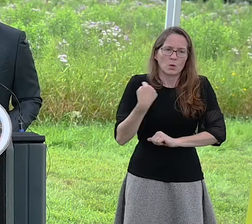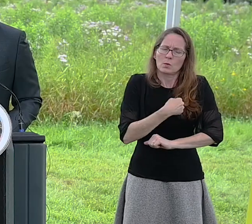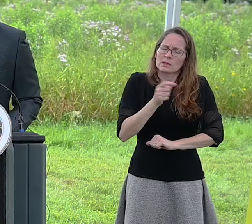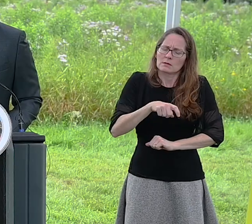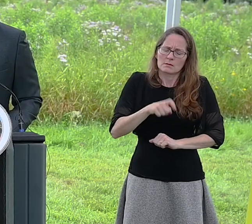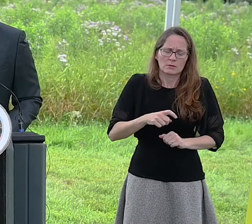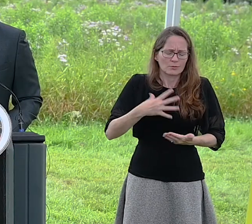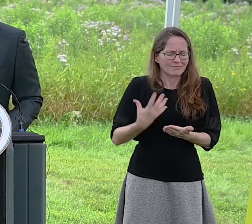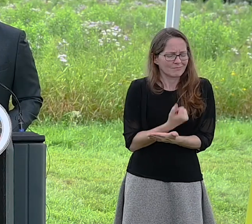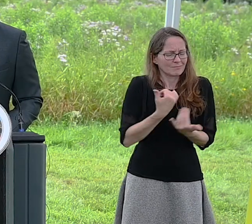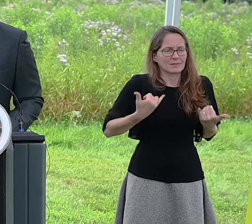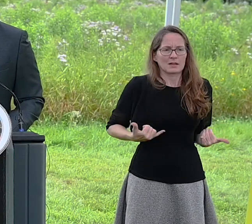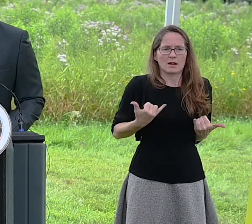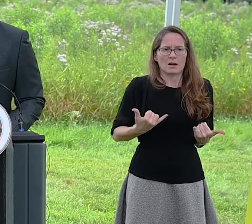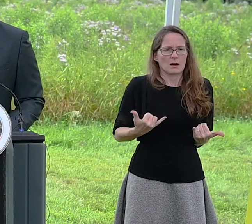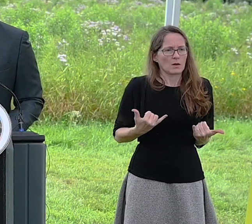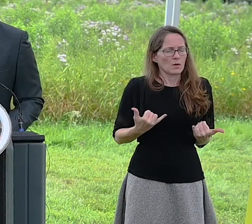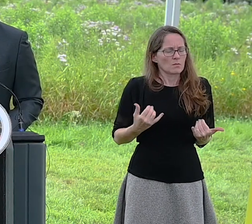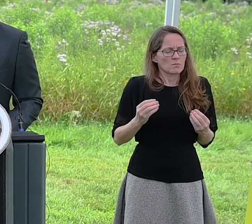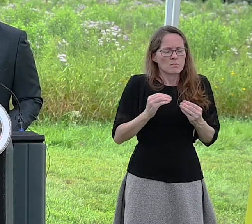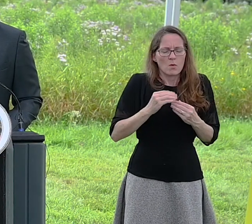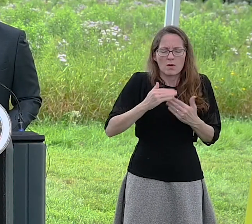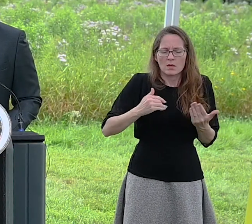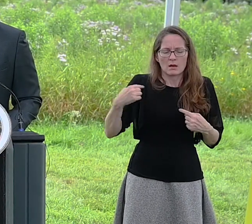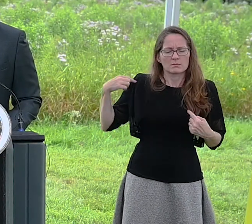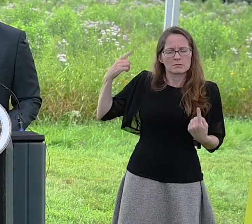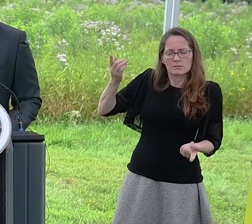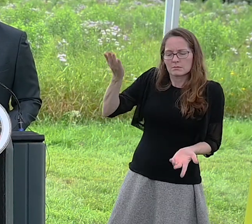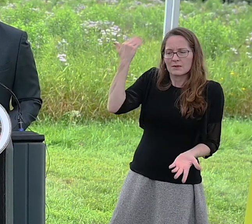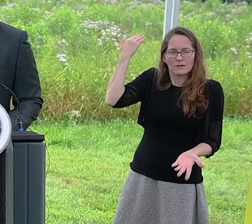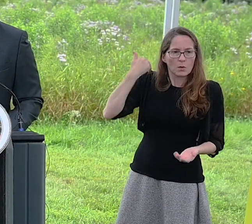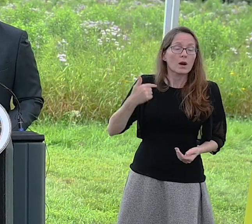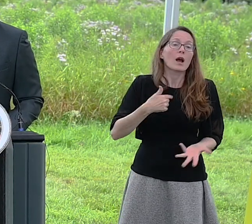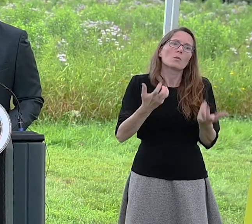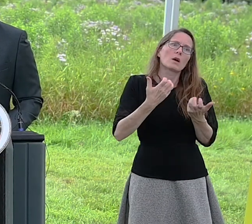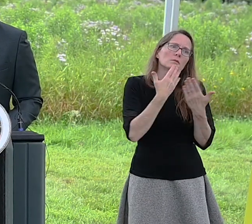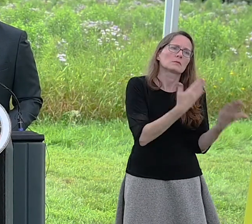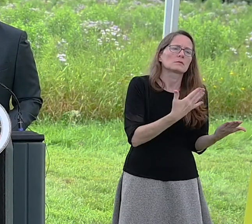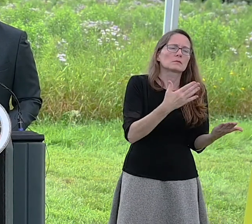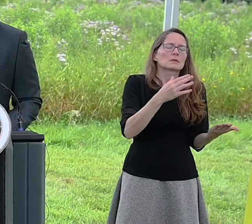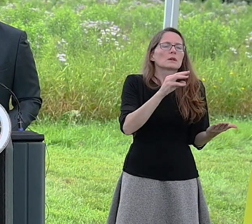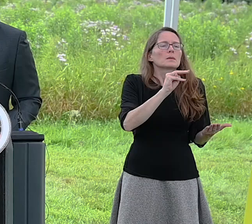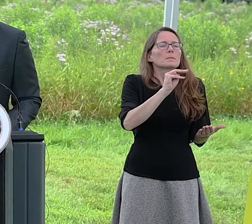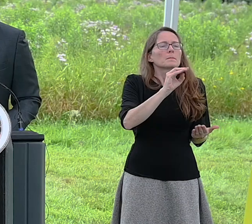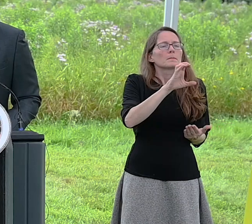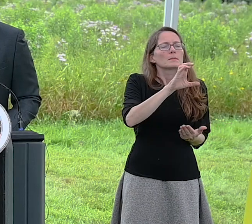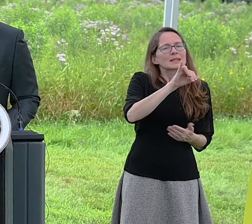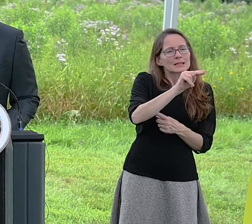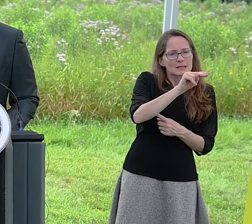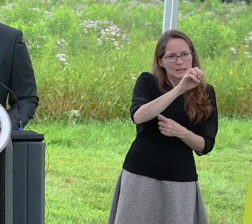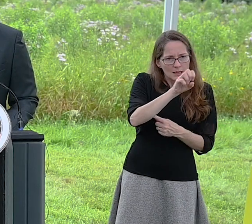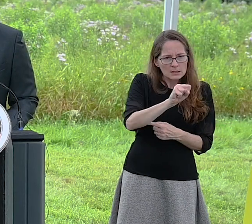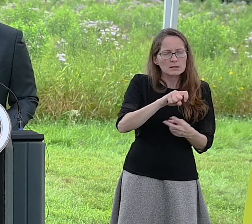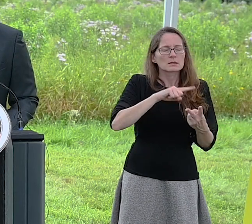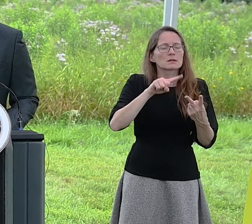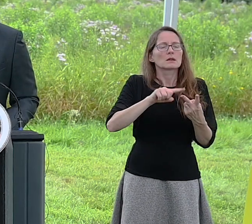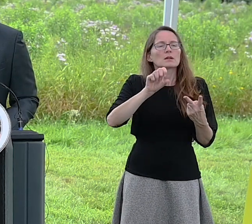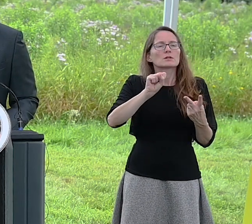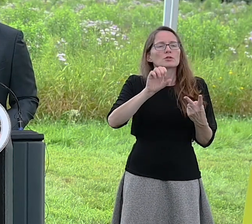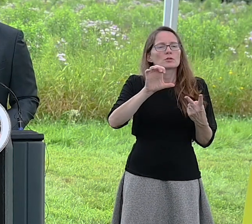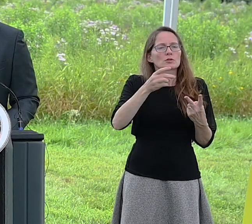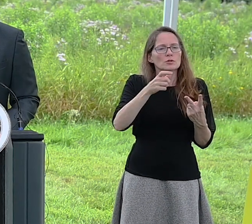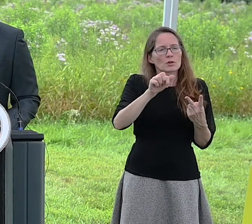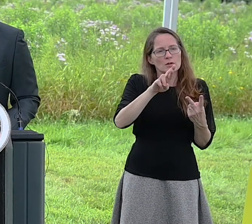ever. I want to especially thank Sean McInnes, Jeremy Scharfenberg, and the entire